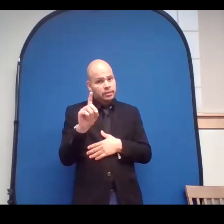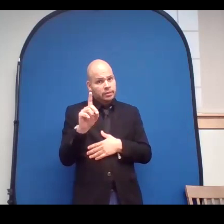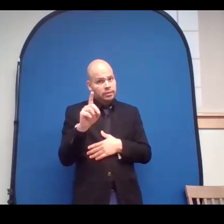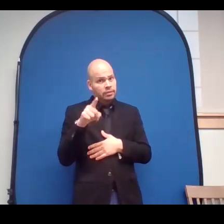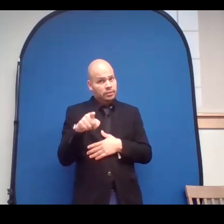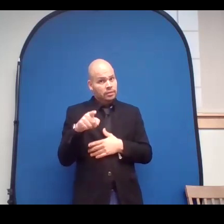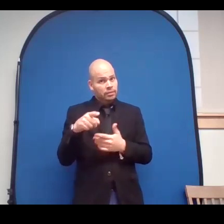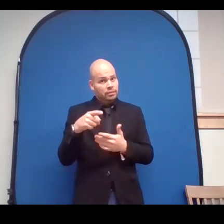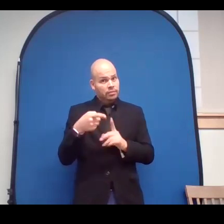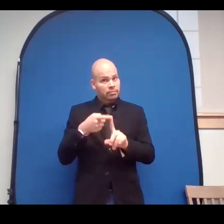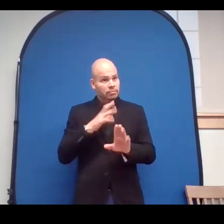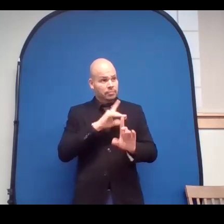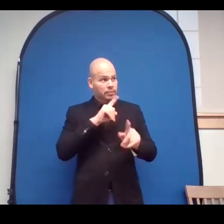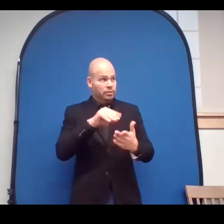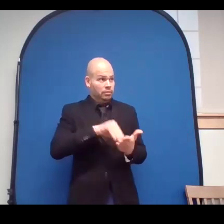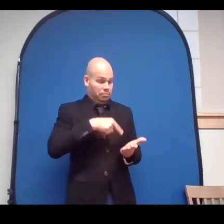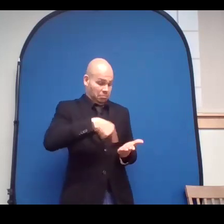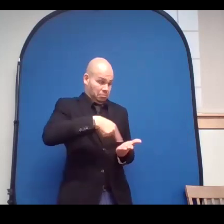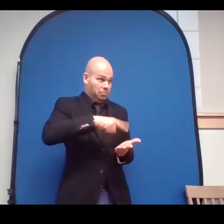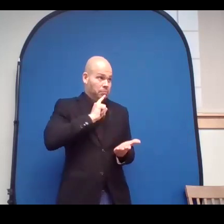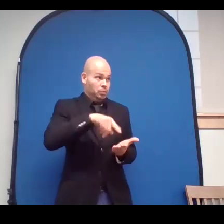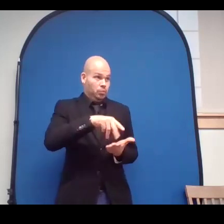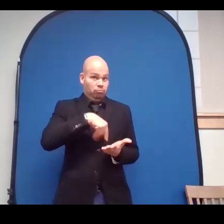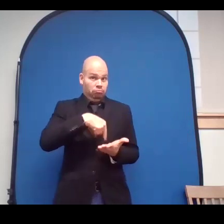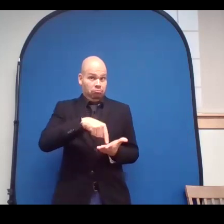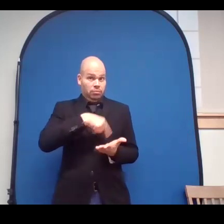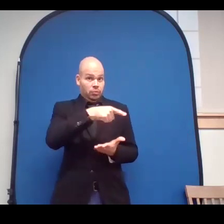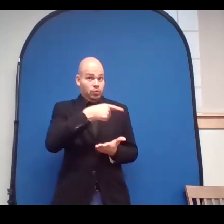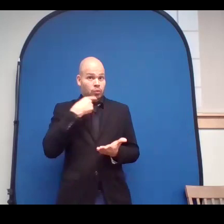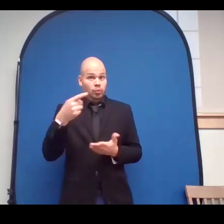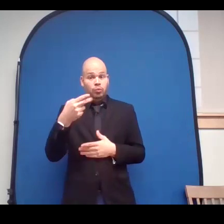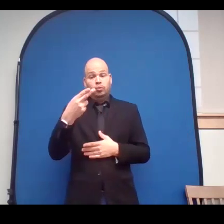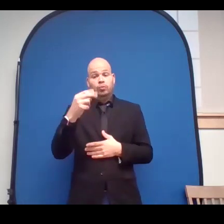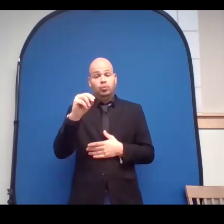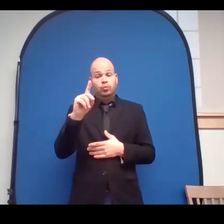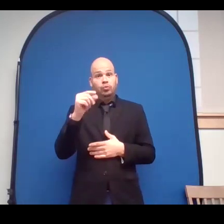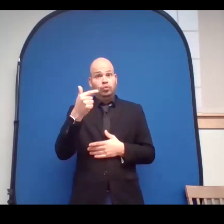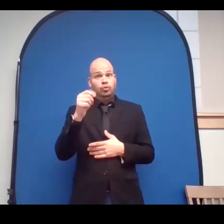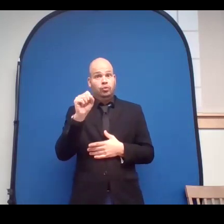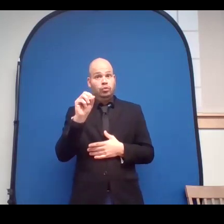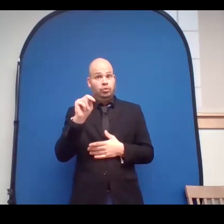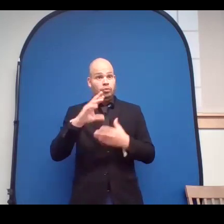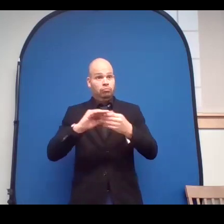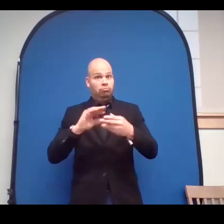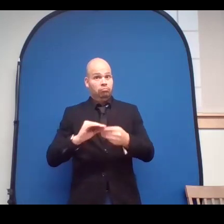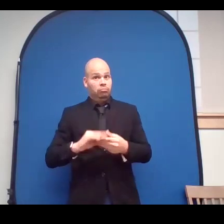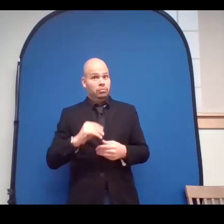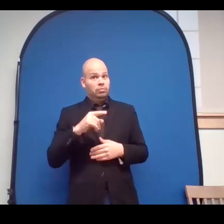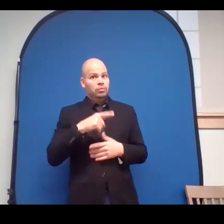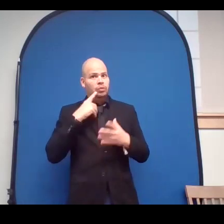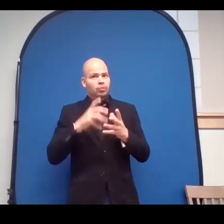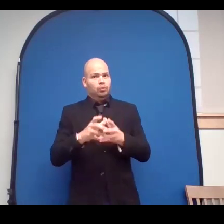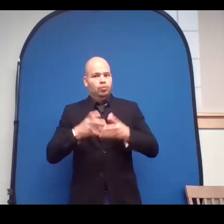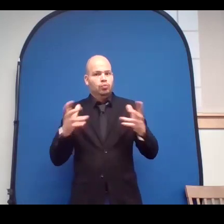that you believe Hodgson's message was over the top, or Hodgson was an alarmist,